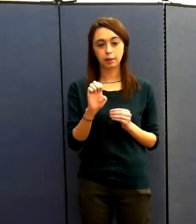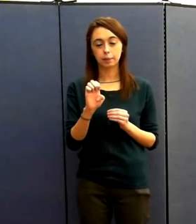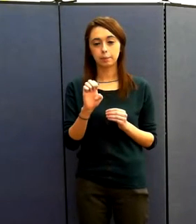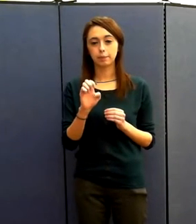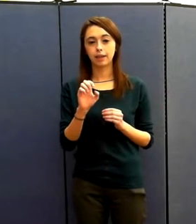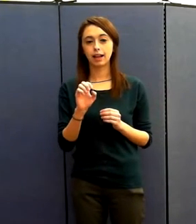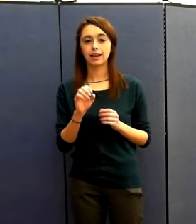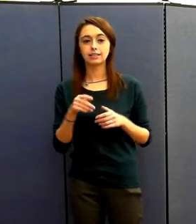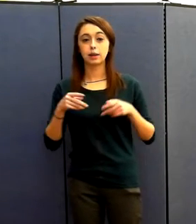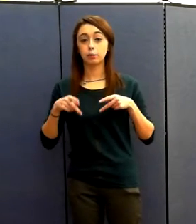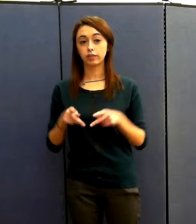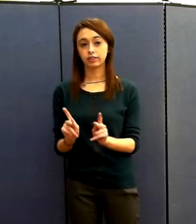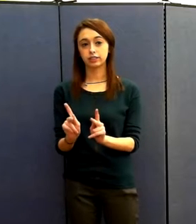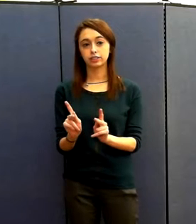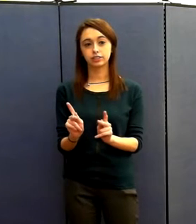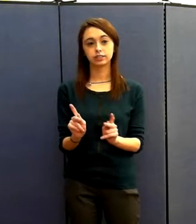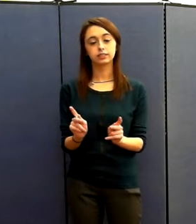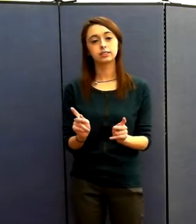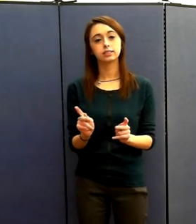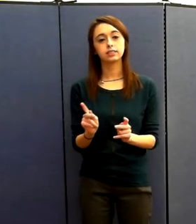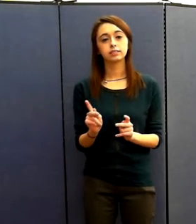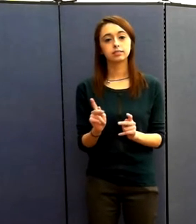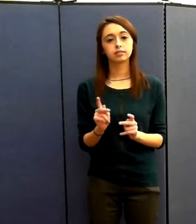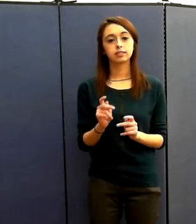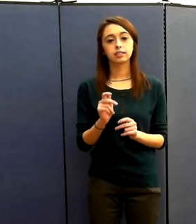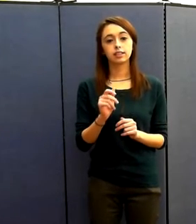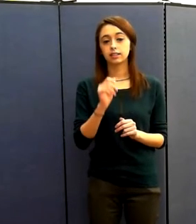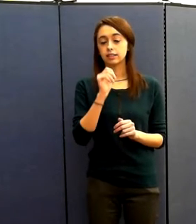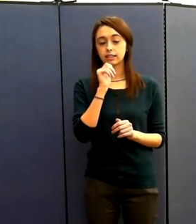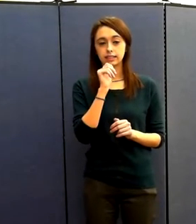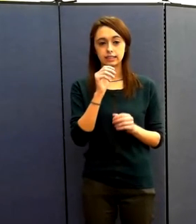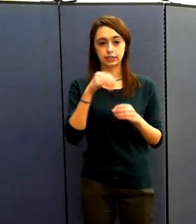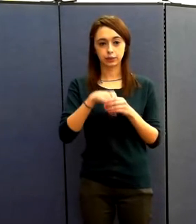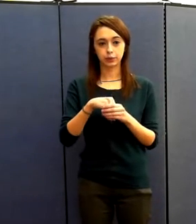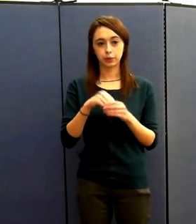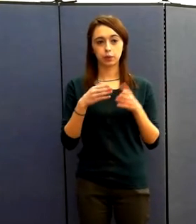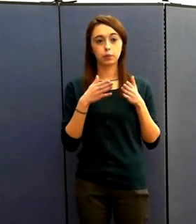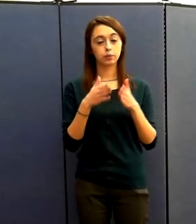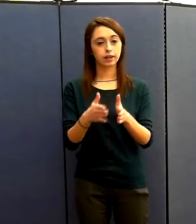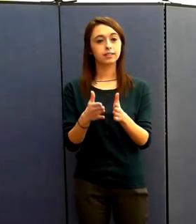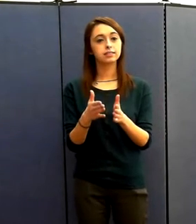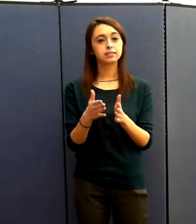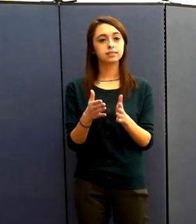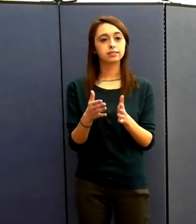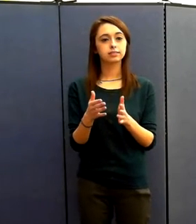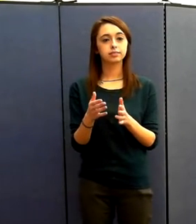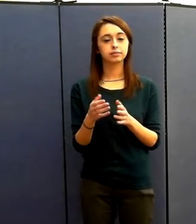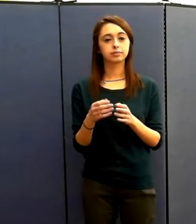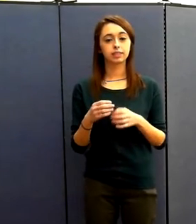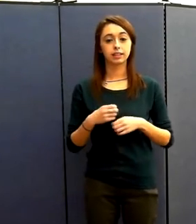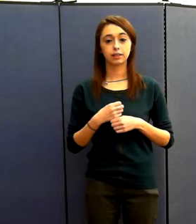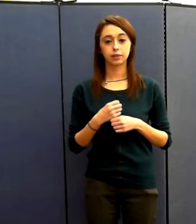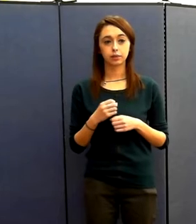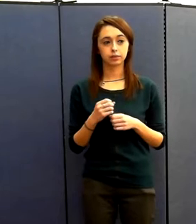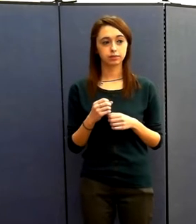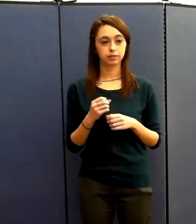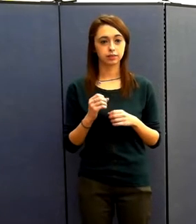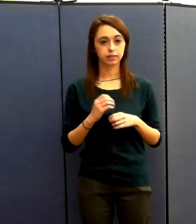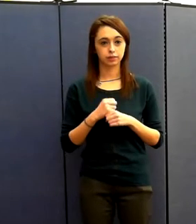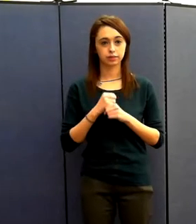not acknowledge the ways in which, particularly with someone who expresses like me, is harassed on the street all